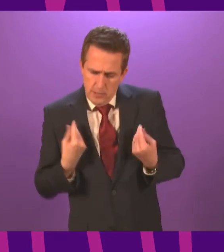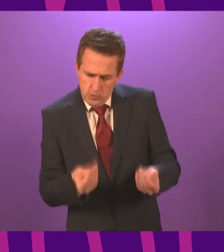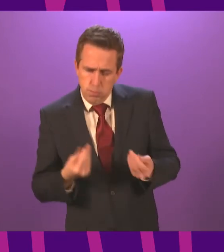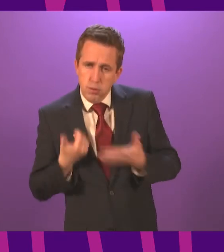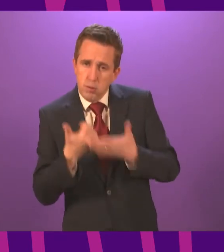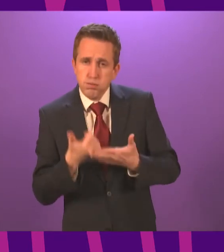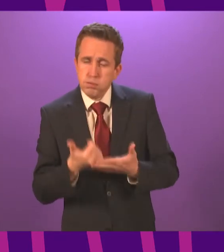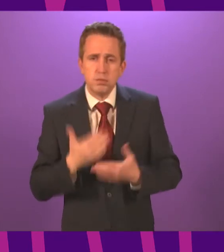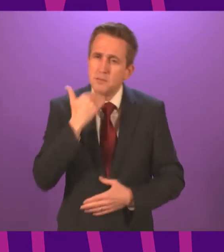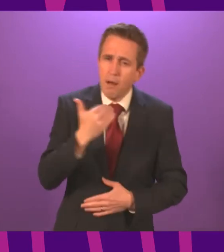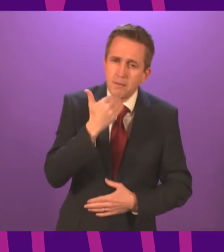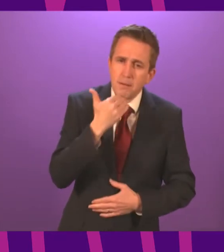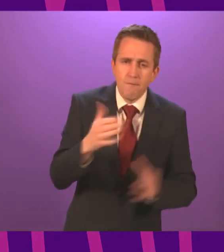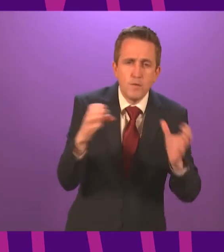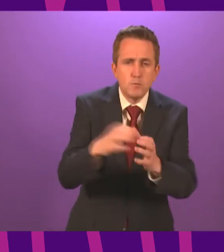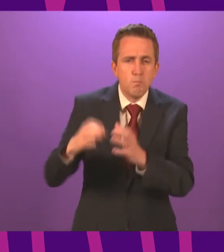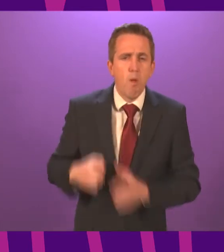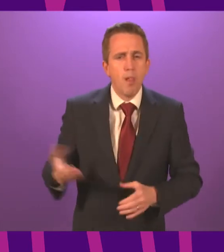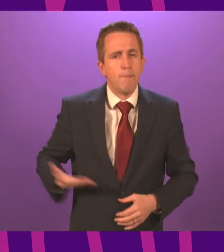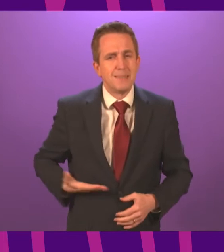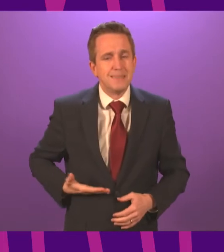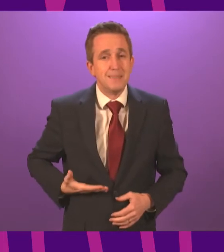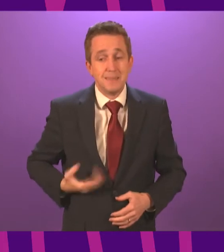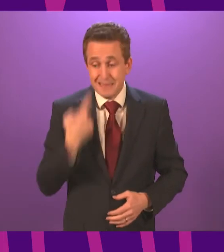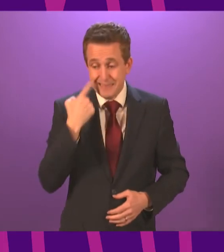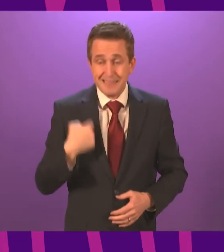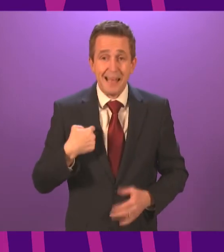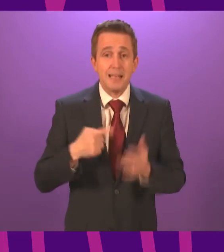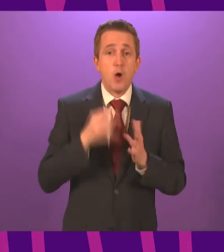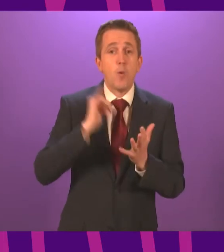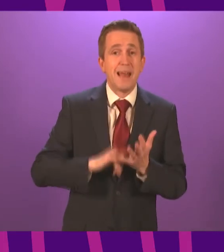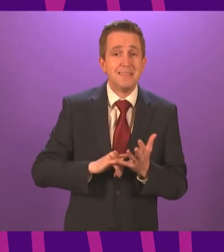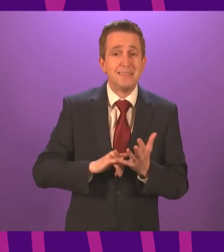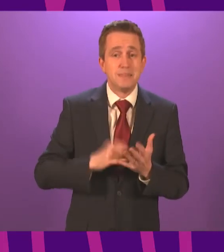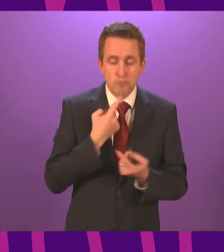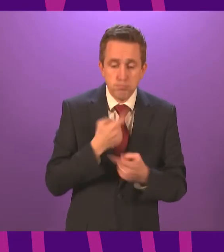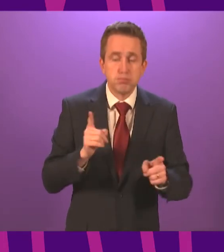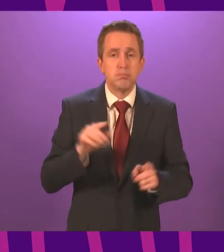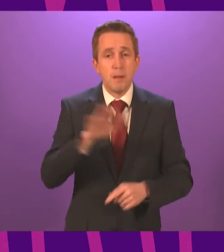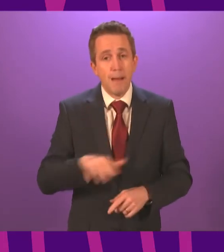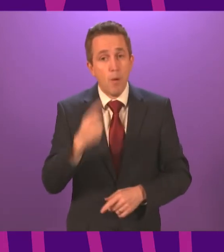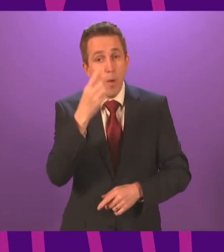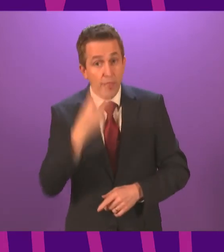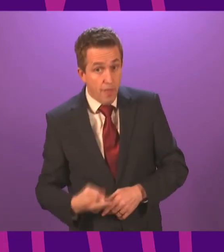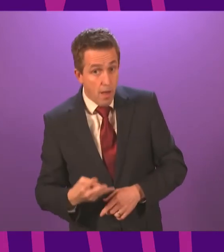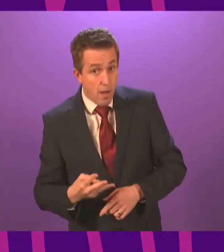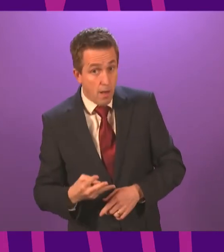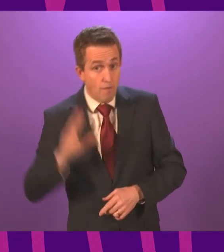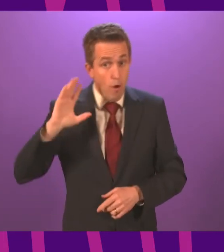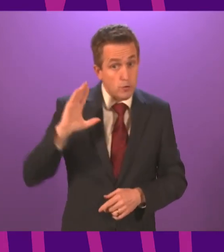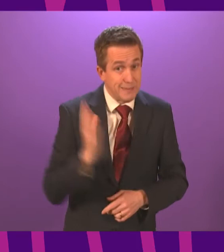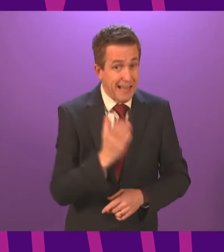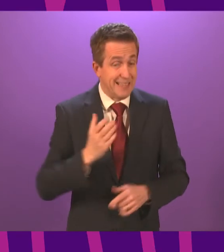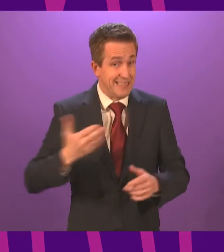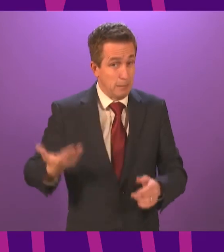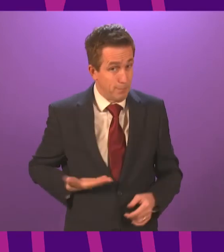what small businesses need to survive. The ONS yesterday told us that they think that more than a third of hospitality businesses